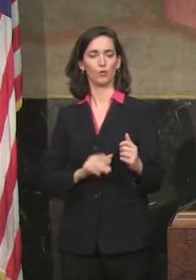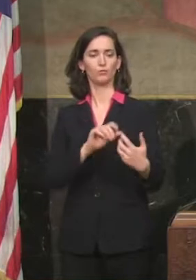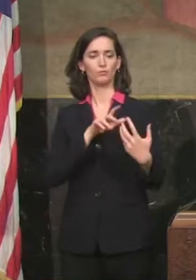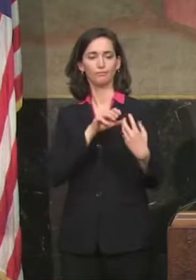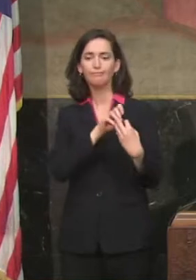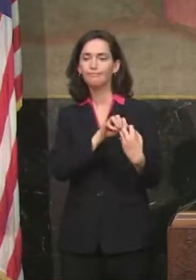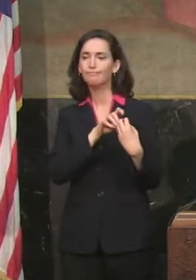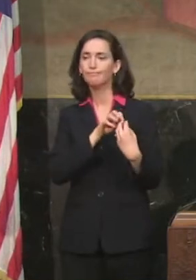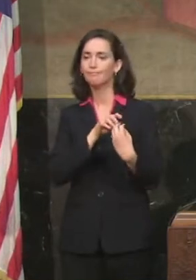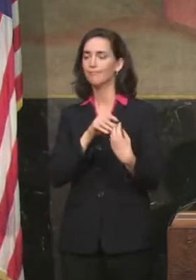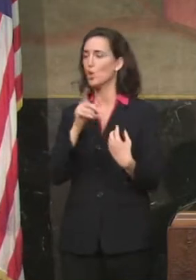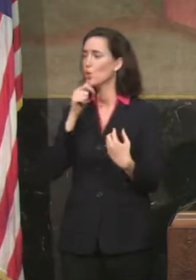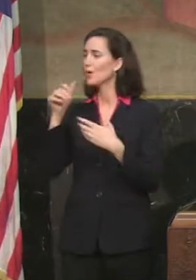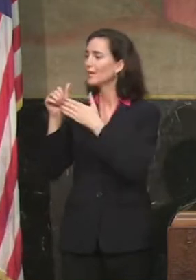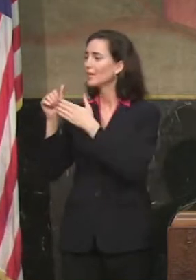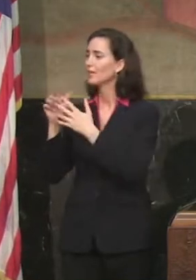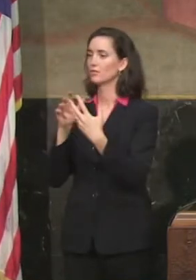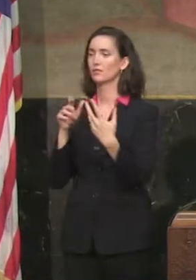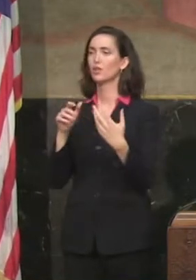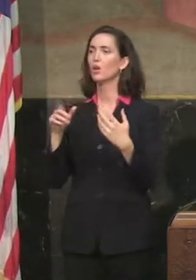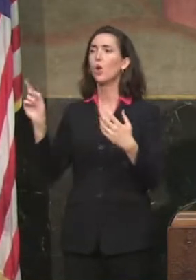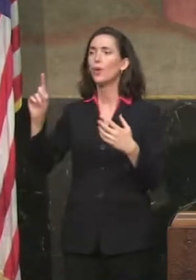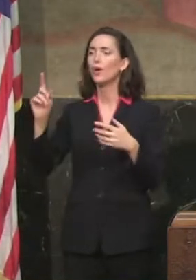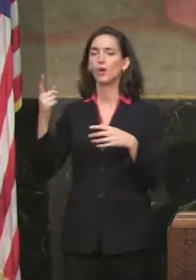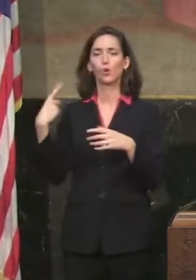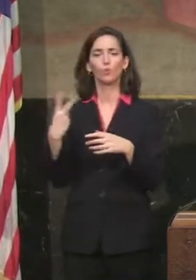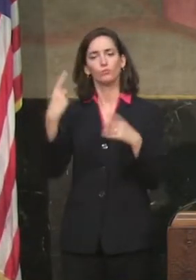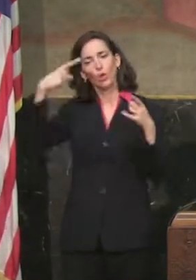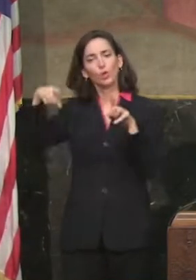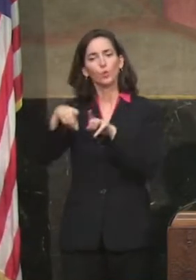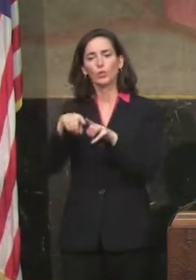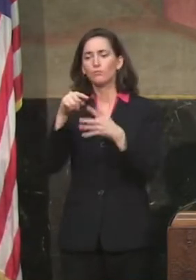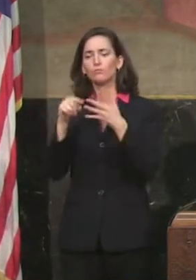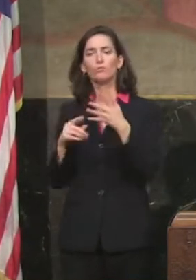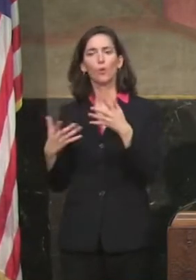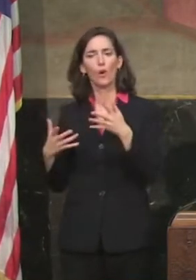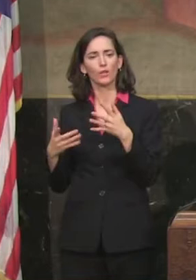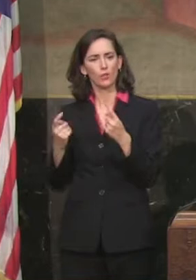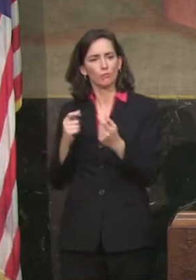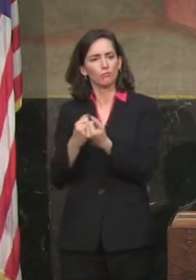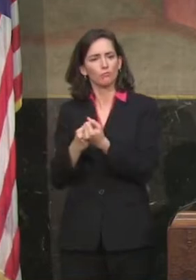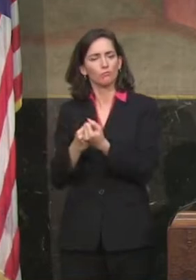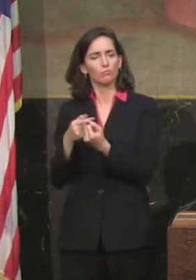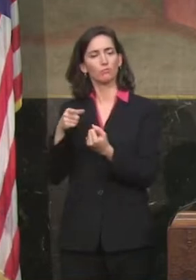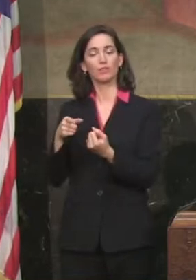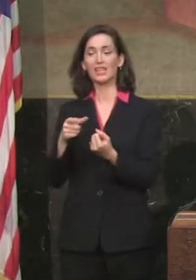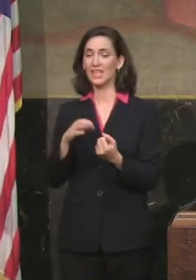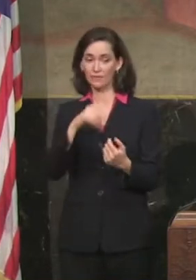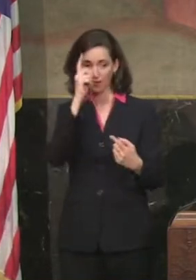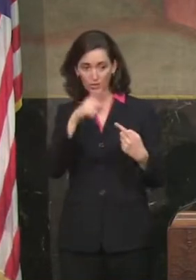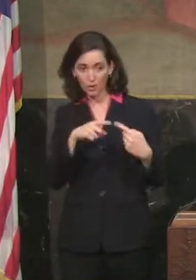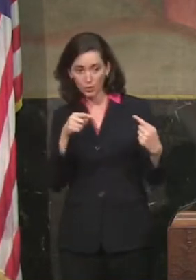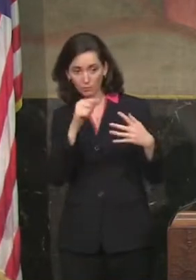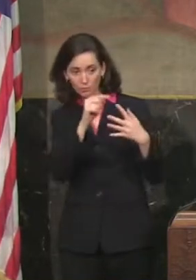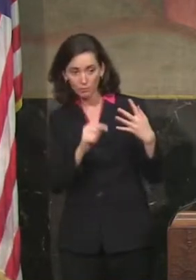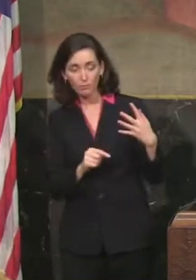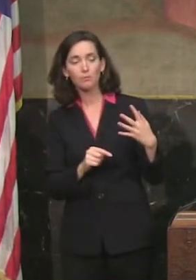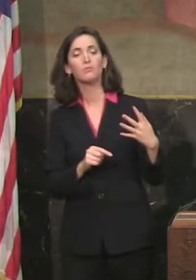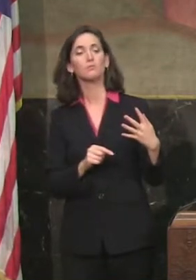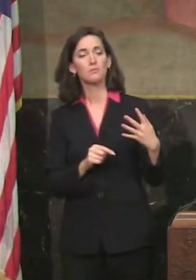to figure out where there's common ground and stake it out, and where there's not,